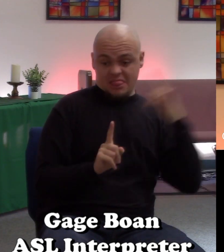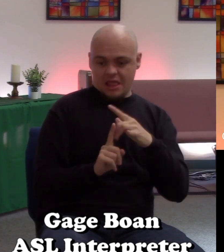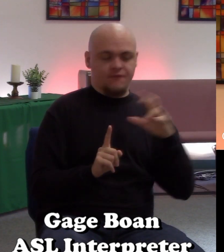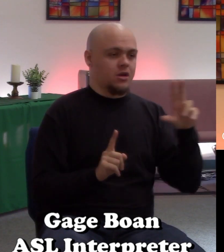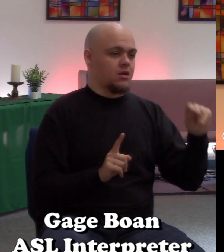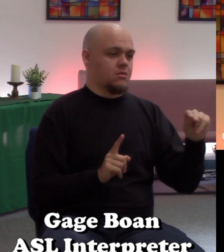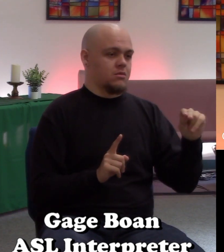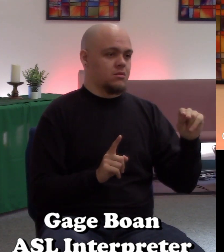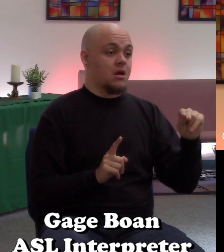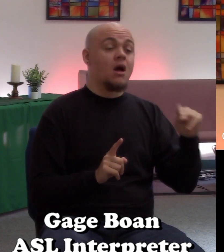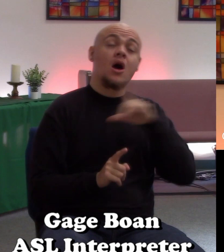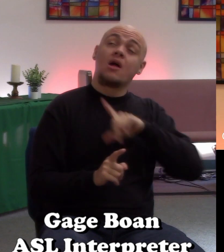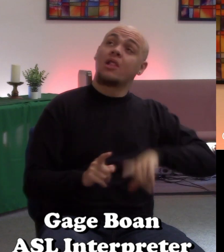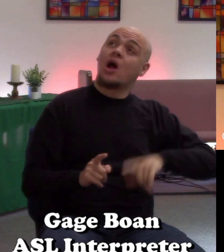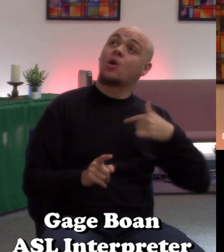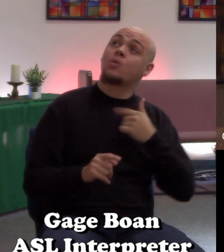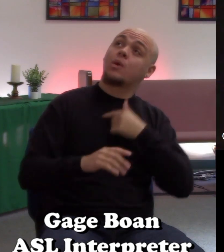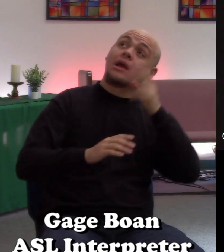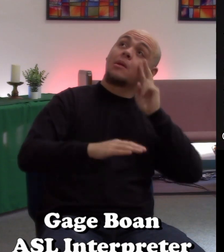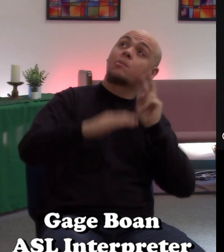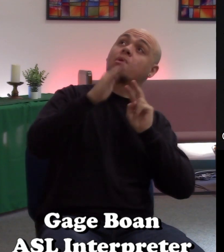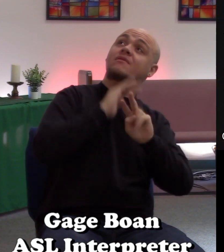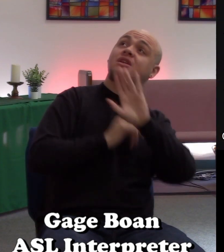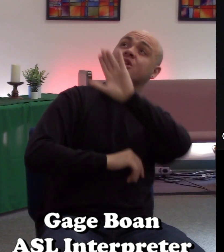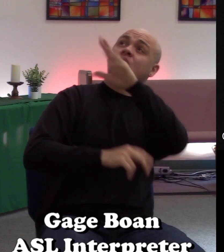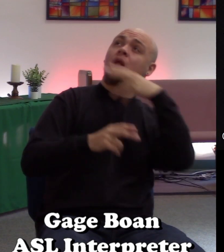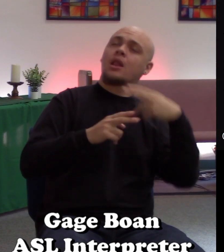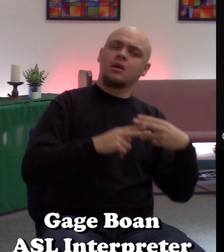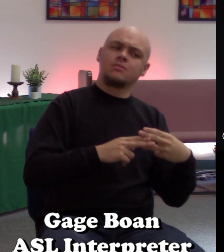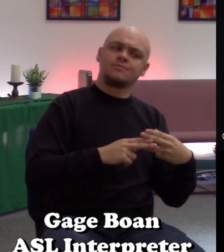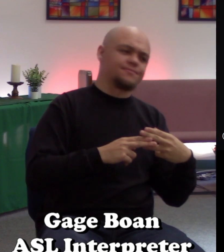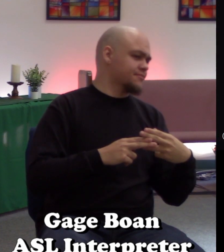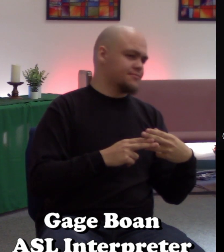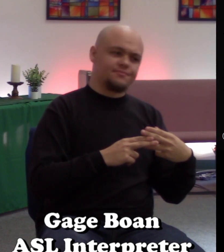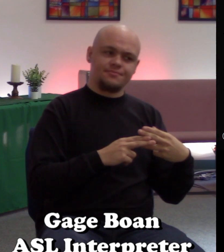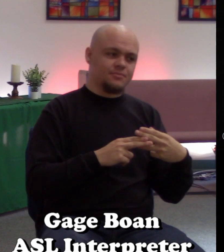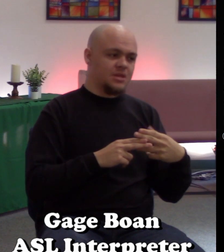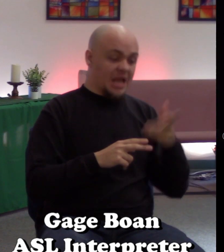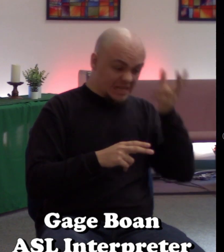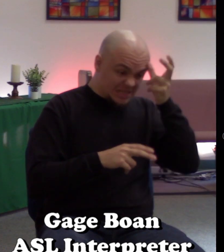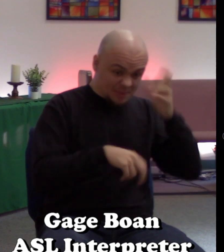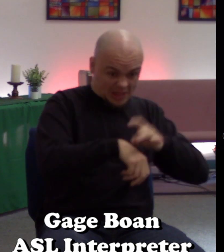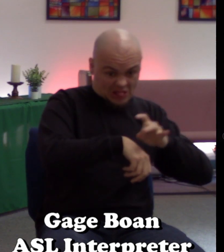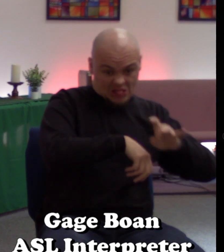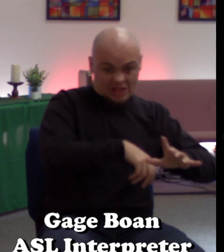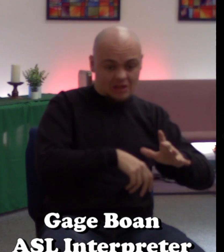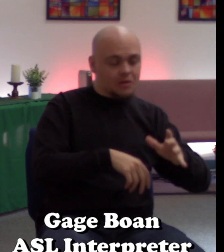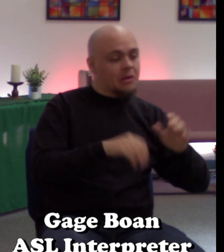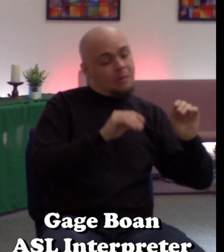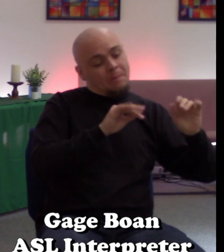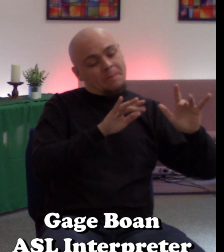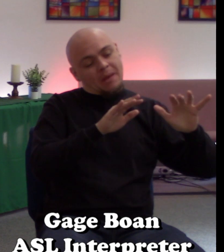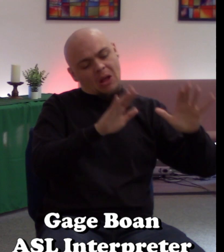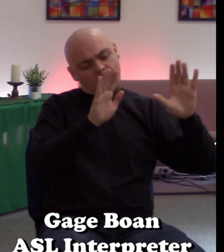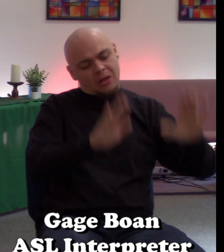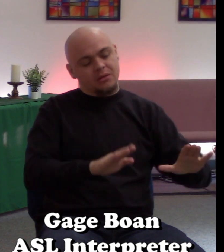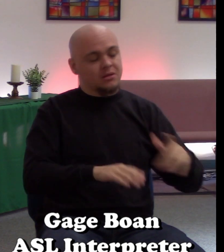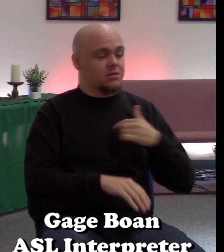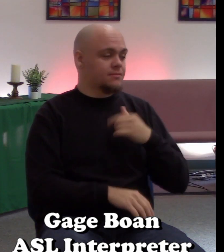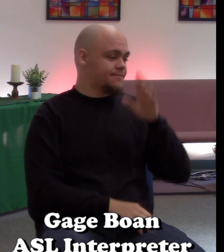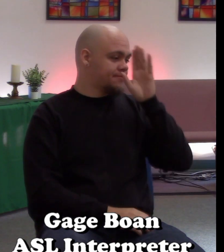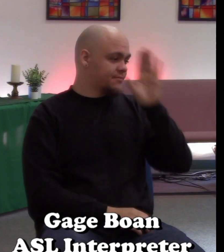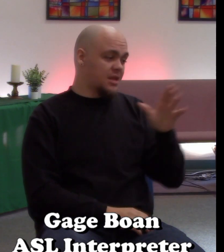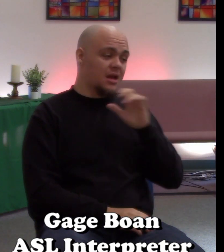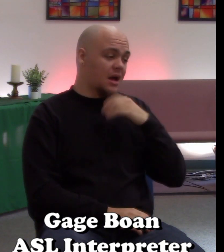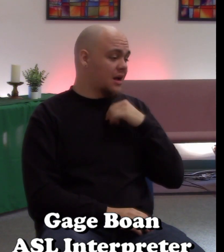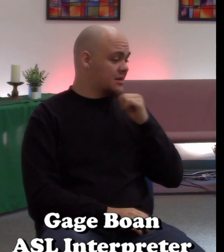neighbor. Many will say to me that day, Lord, Lord, did we not prophesy in your name? Drive out demons in your